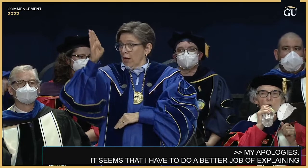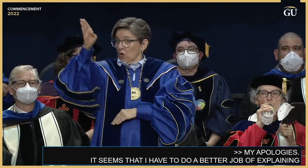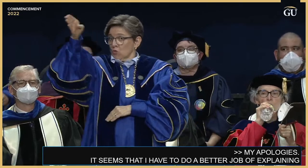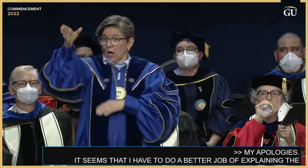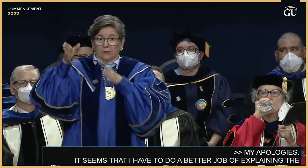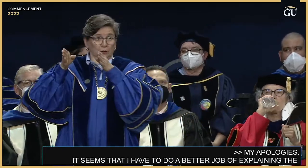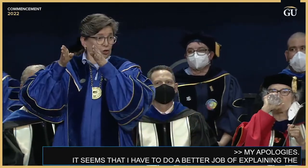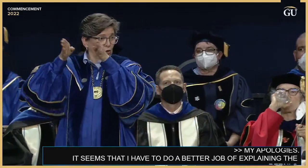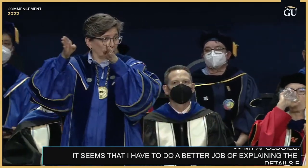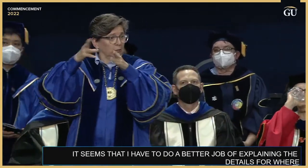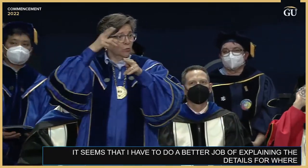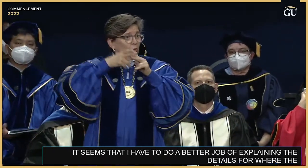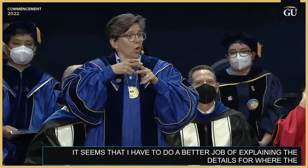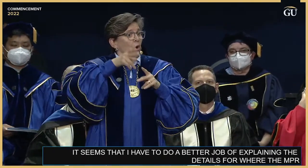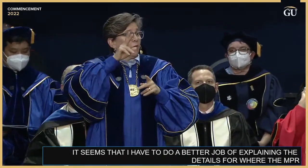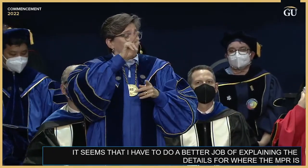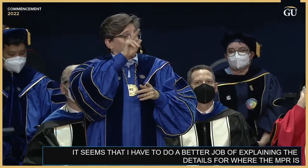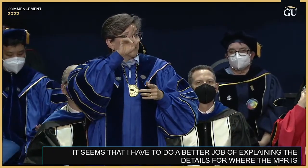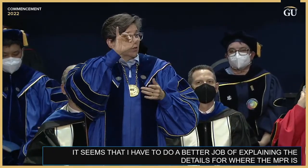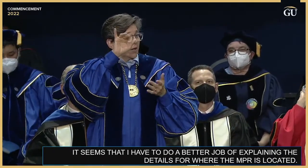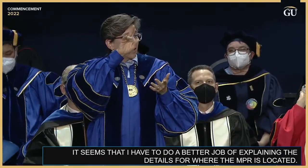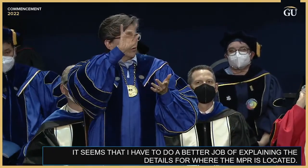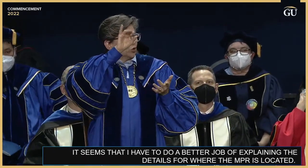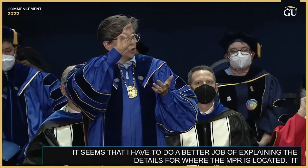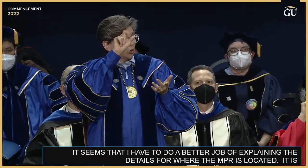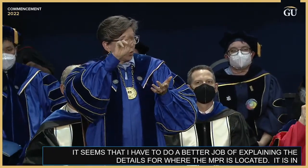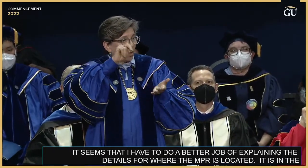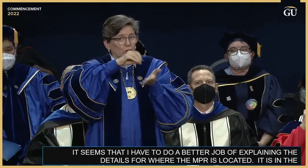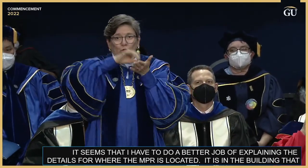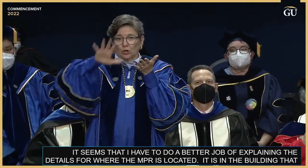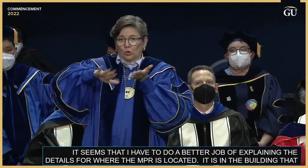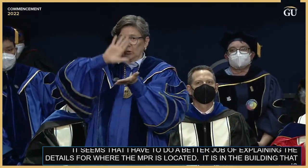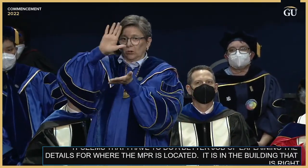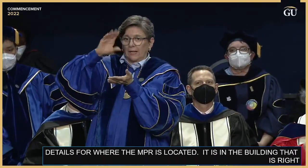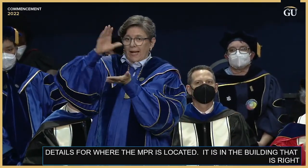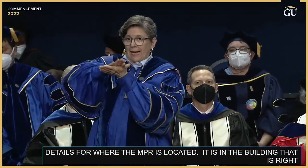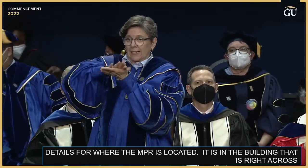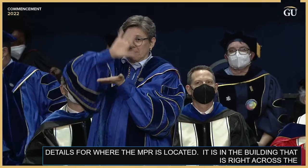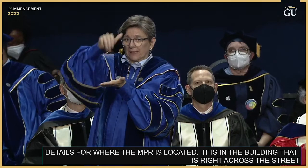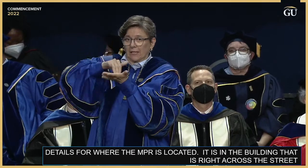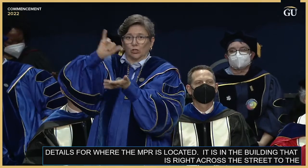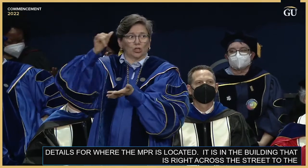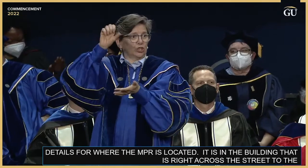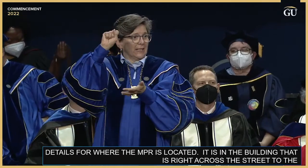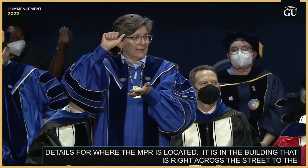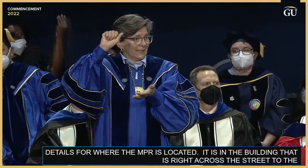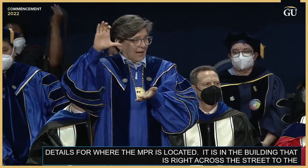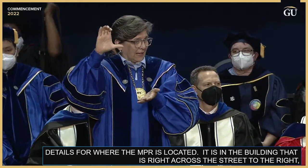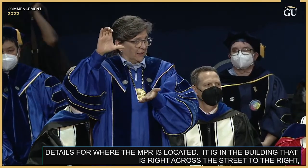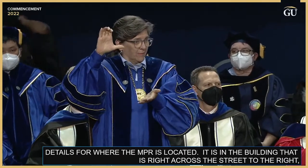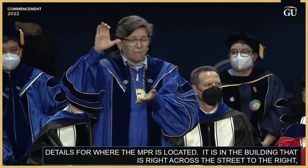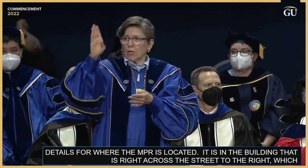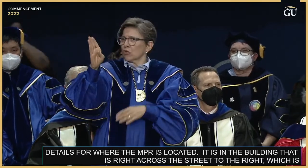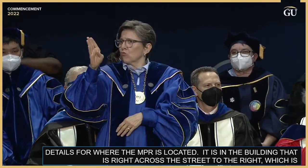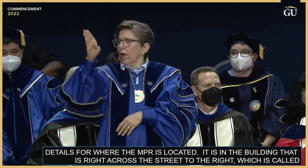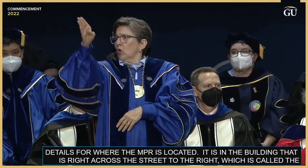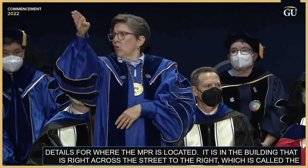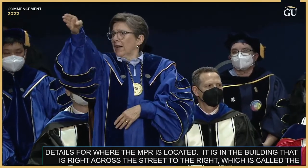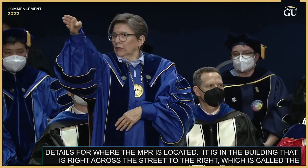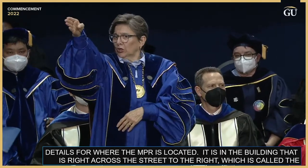that is right across the street to the right, which is called the I. King Jordan Student Academic Center, or the JSAC. So just